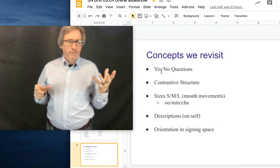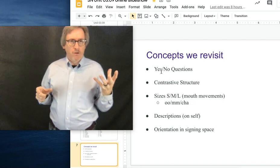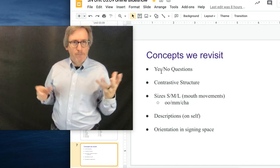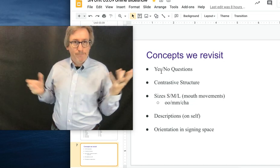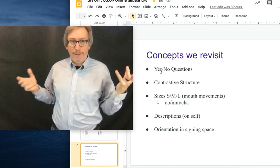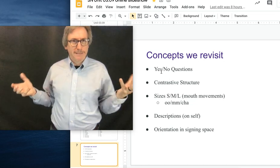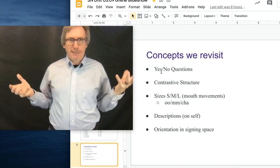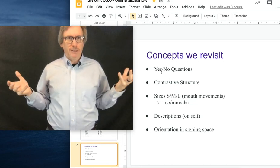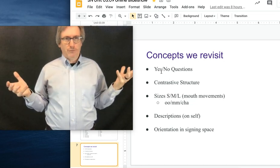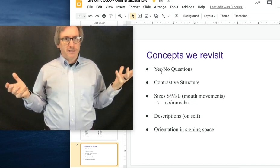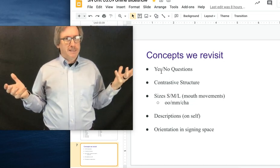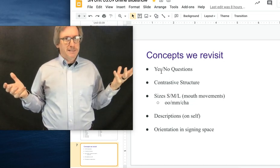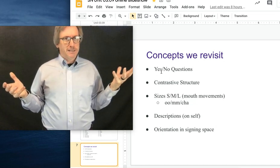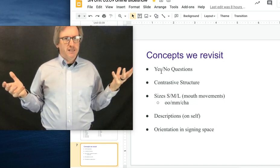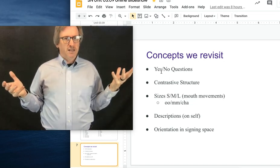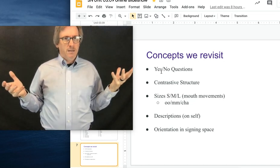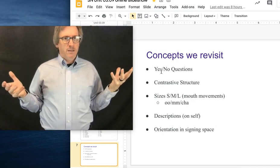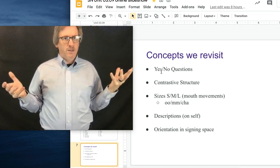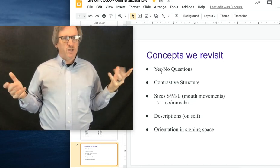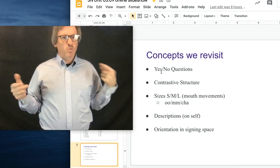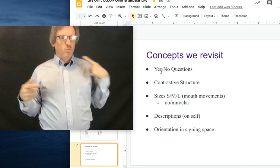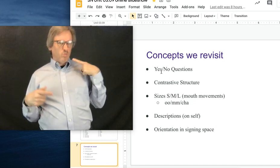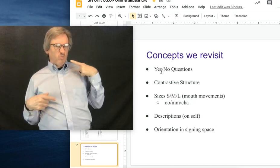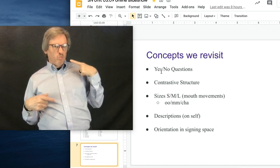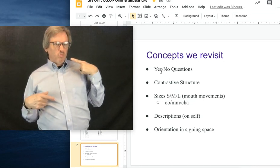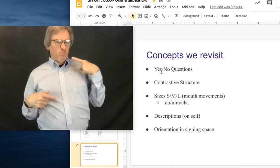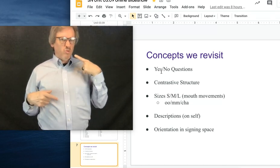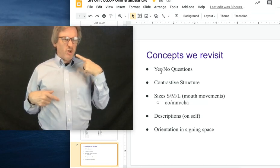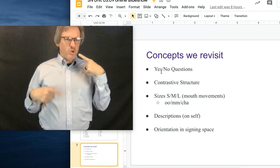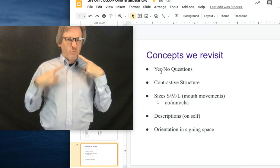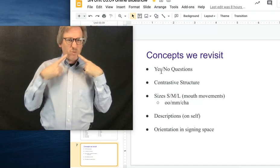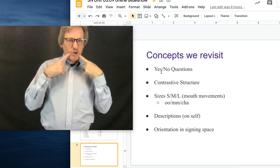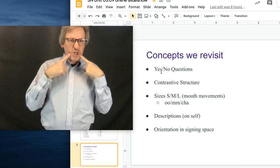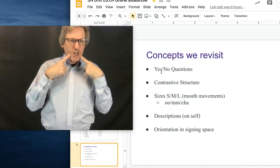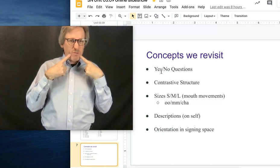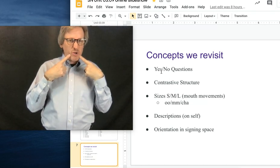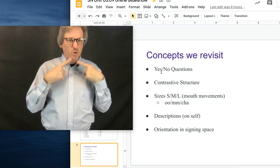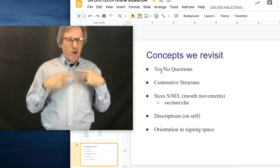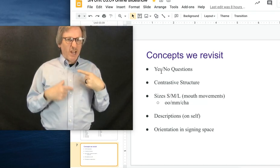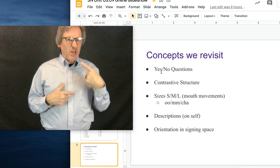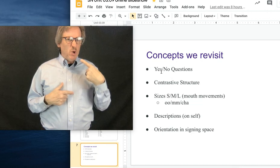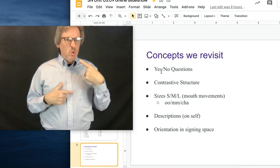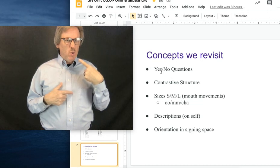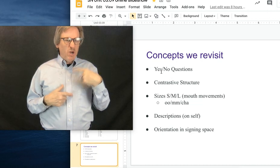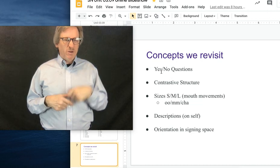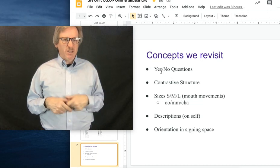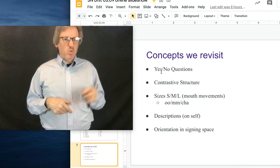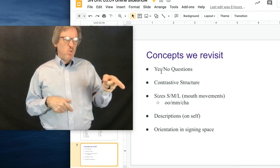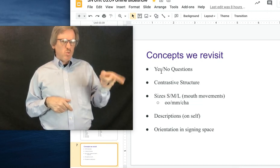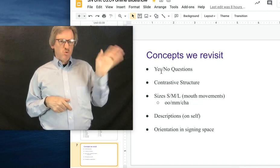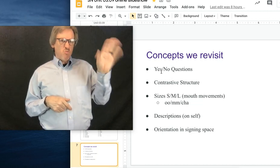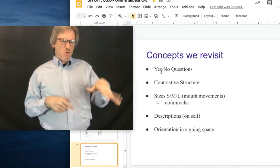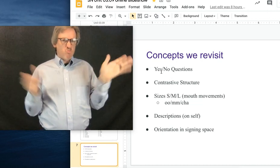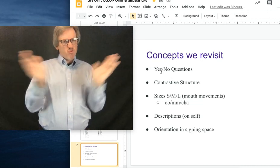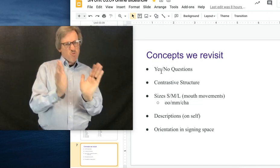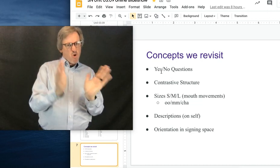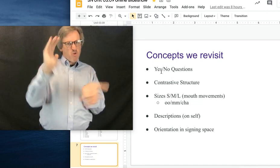ASL there are basically 3 sizes. There's the sort of pursed lips, or like an ooh, which is